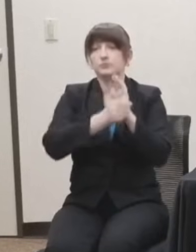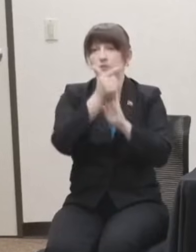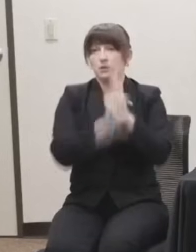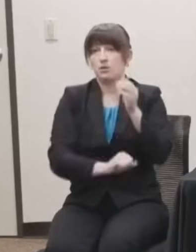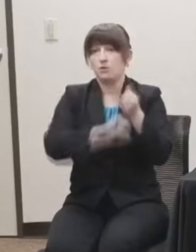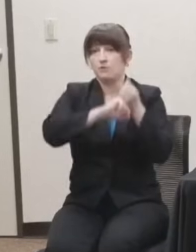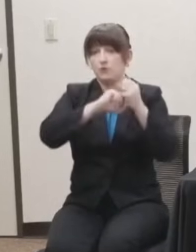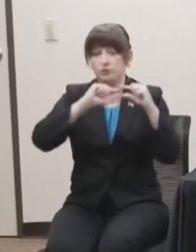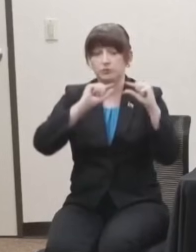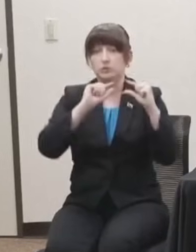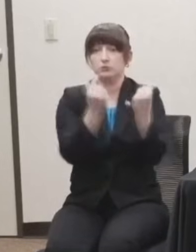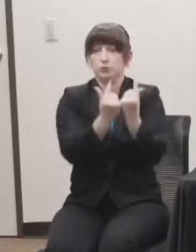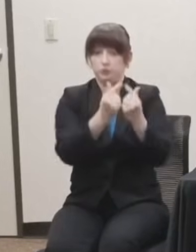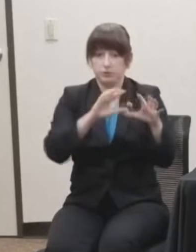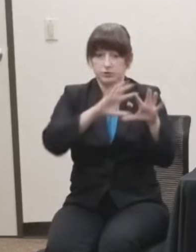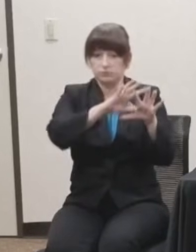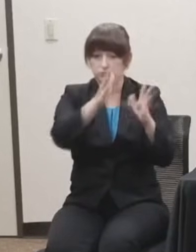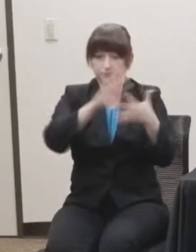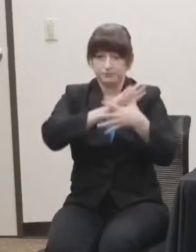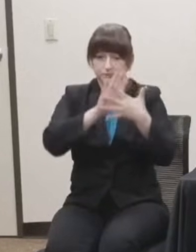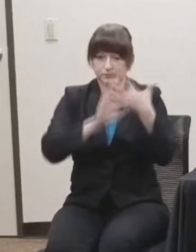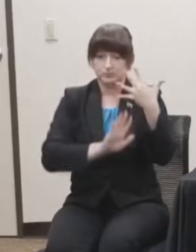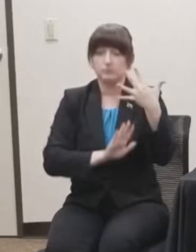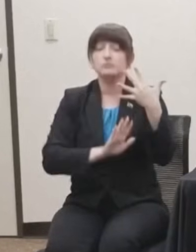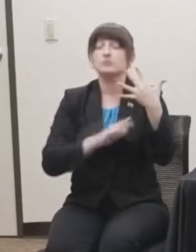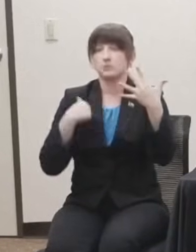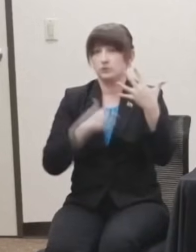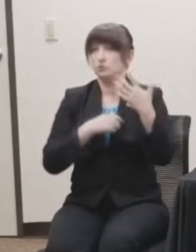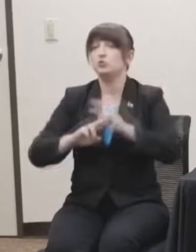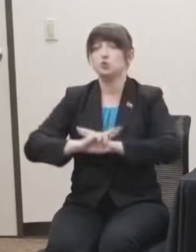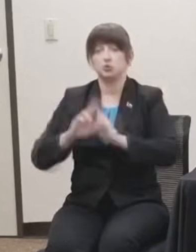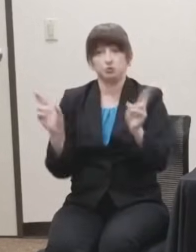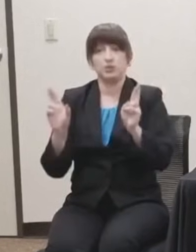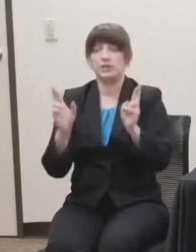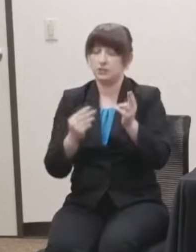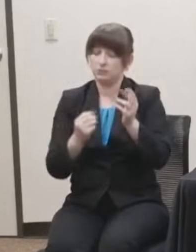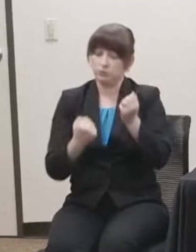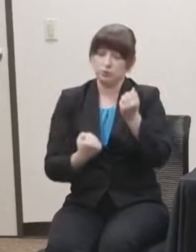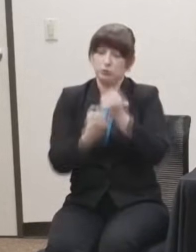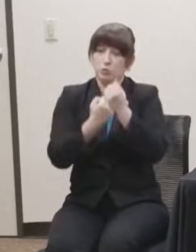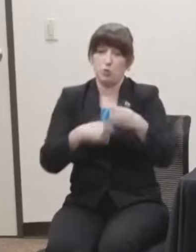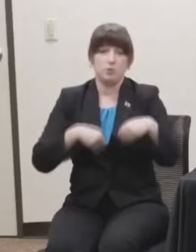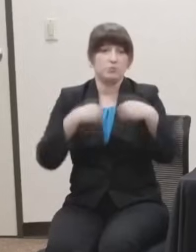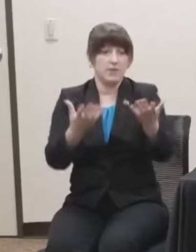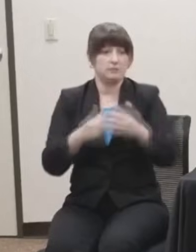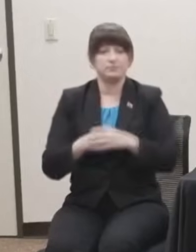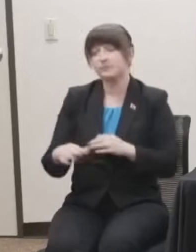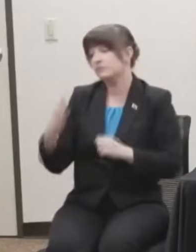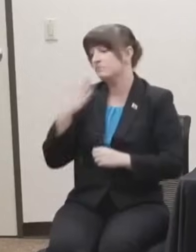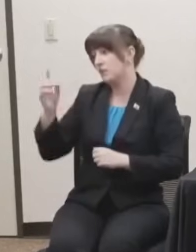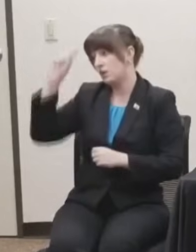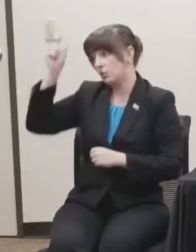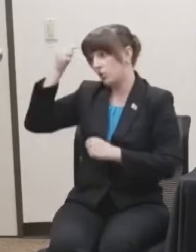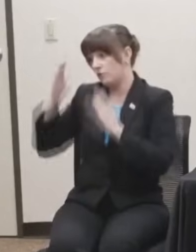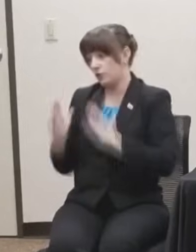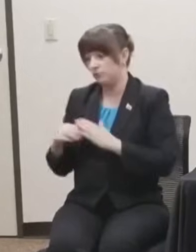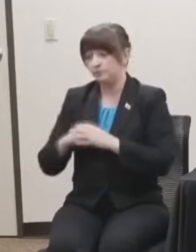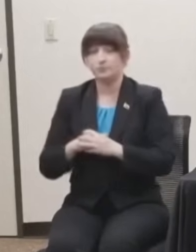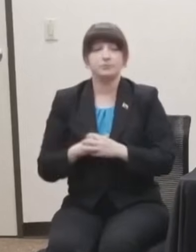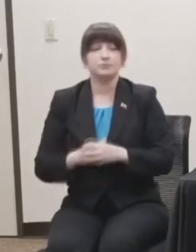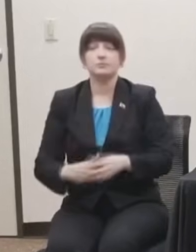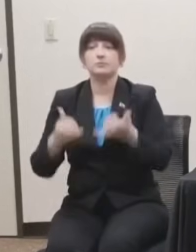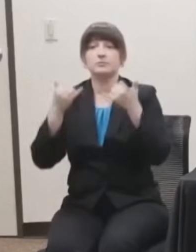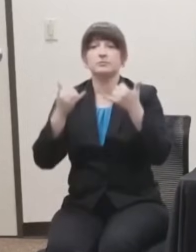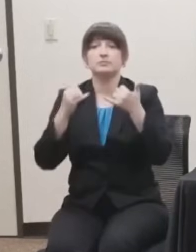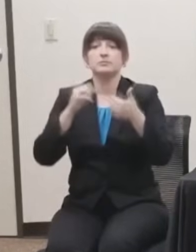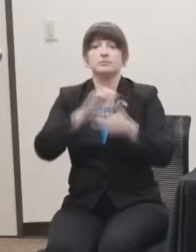to events like this in multiple regions of the state at the same time. So, Governor, thank you. Thank you very much. Now, General Seltzer with